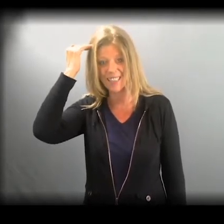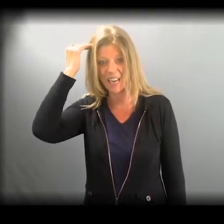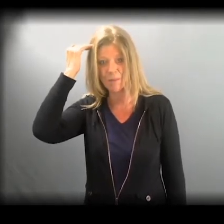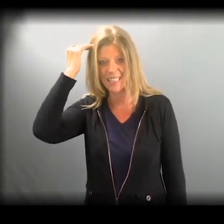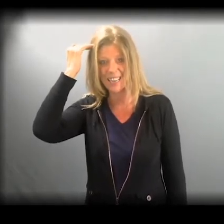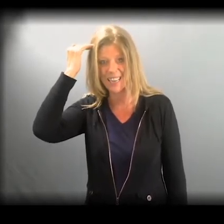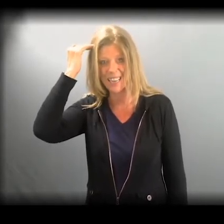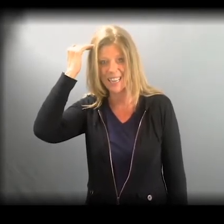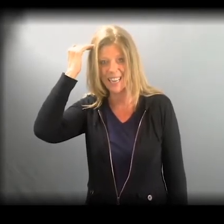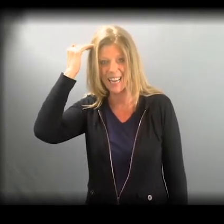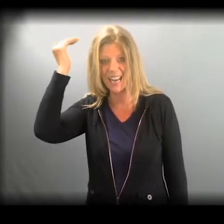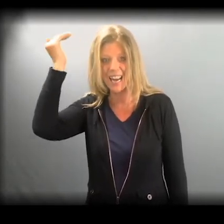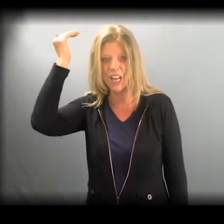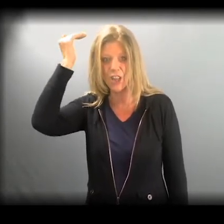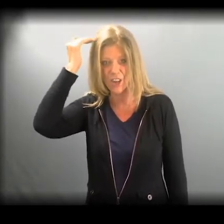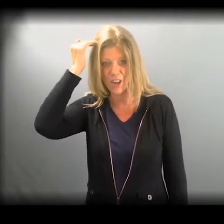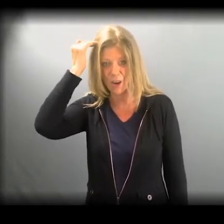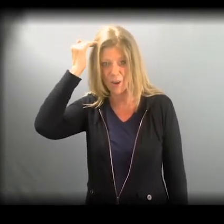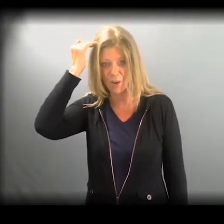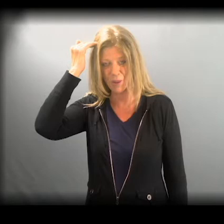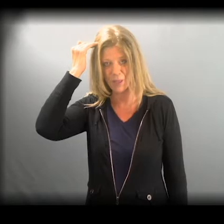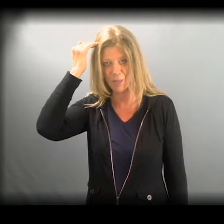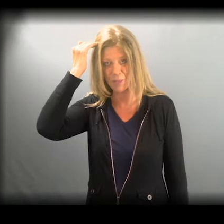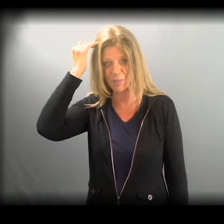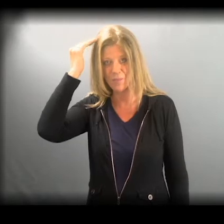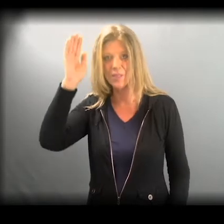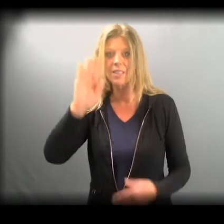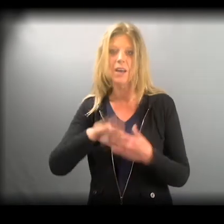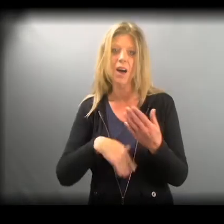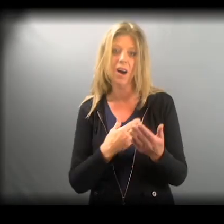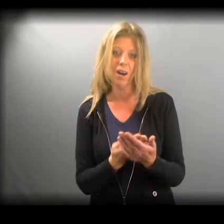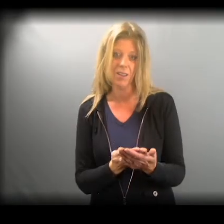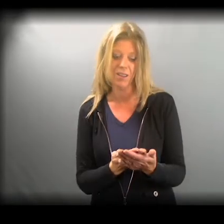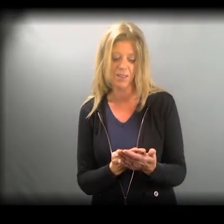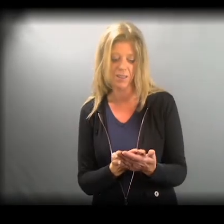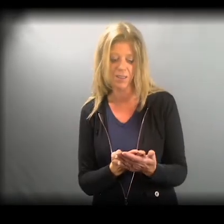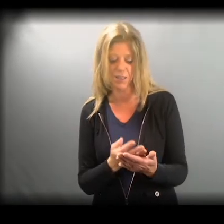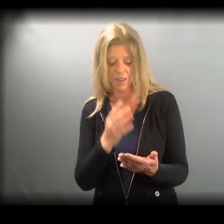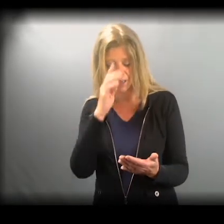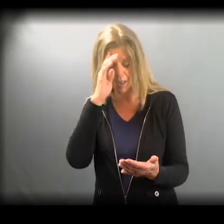same side. No. All.